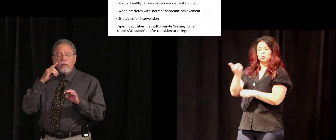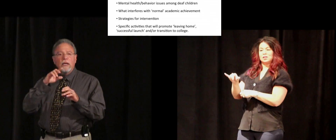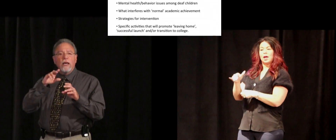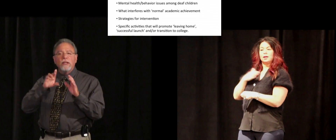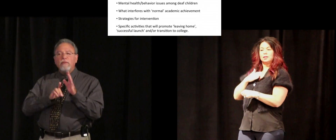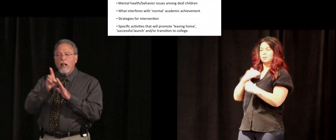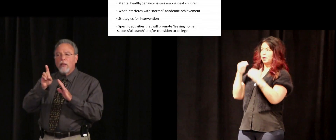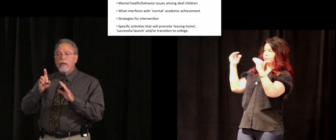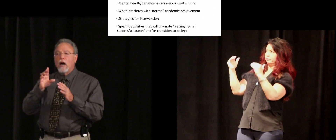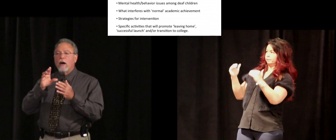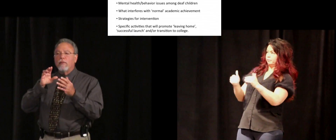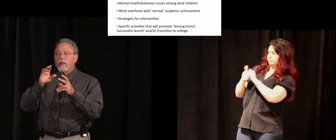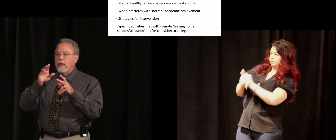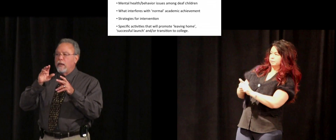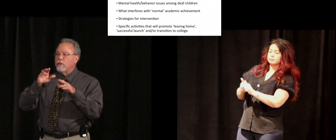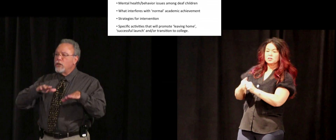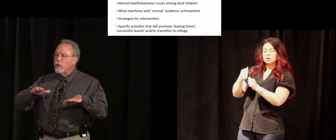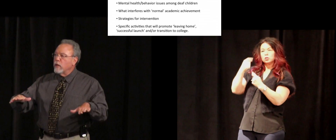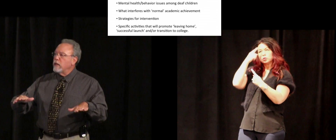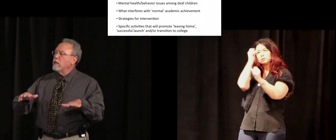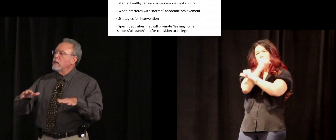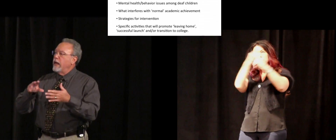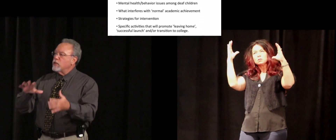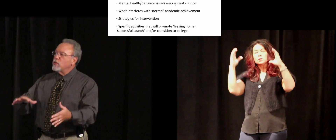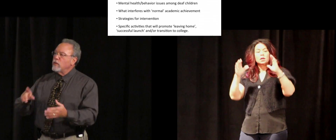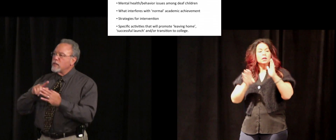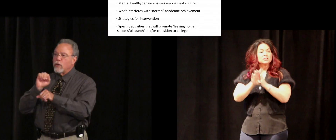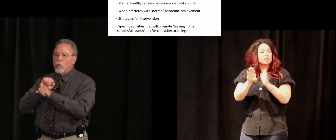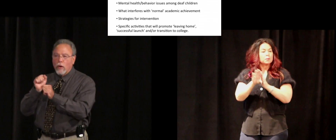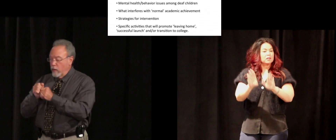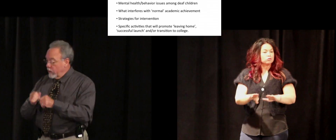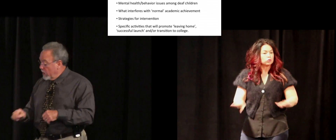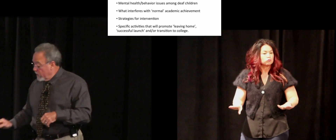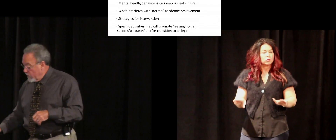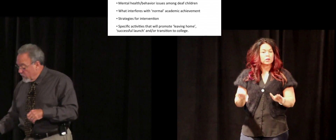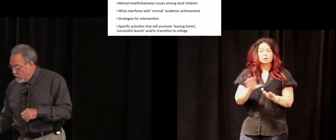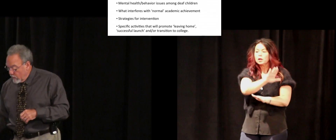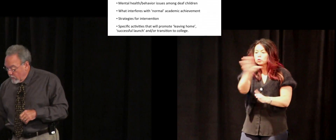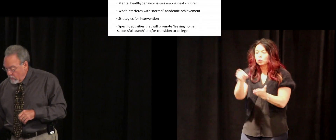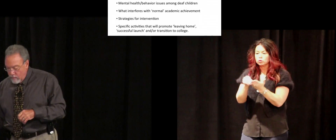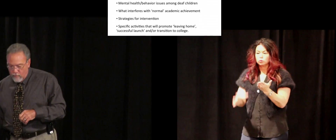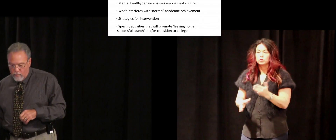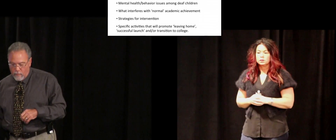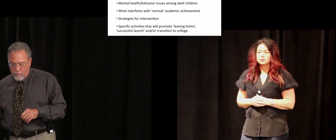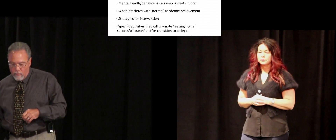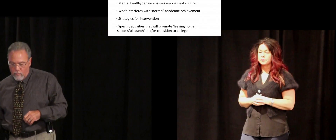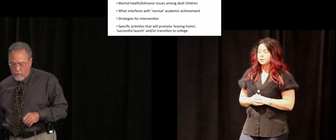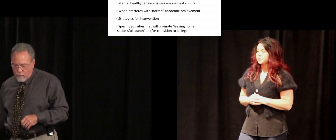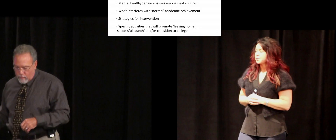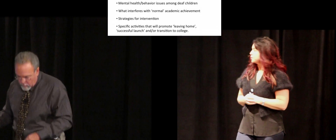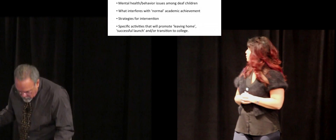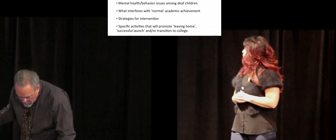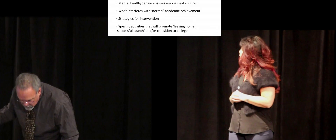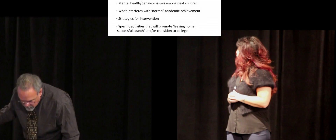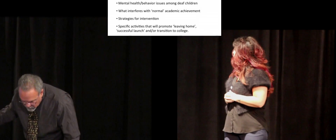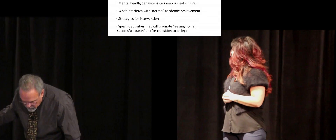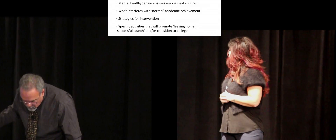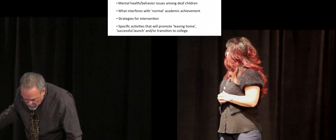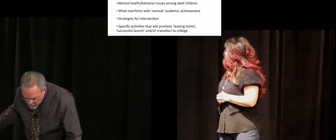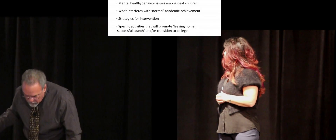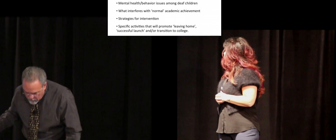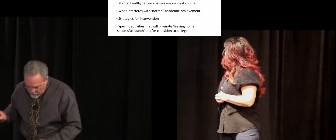a clue how to manage academically, socially,